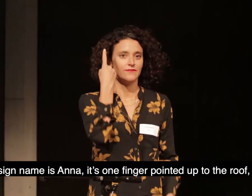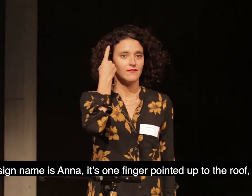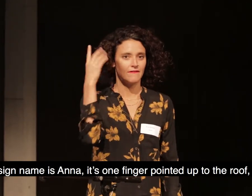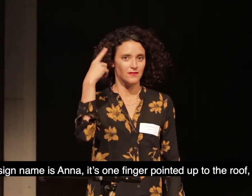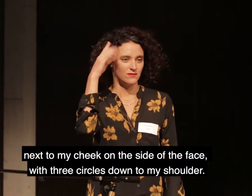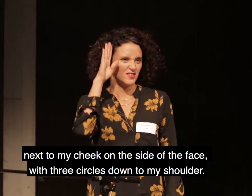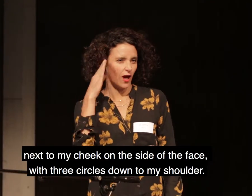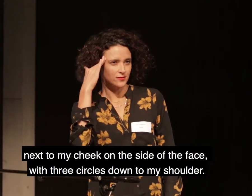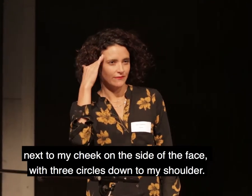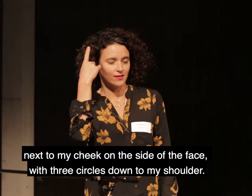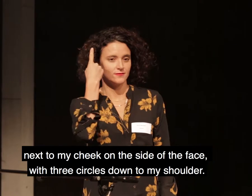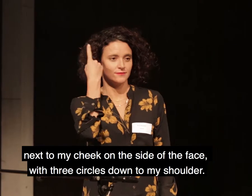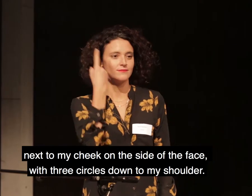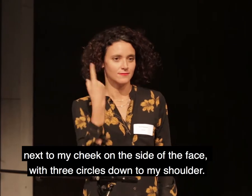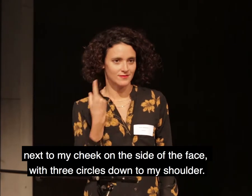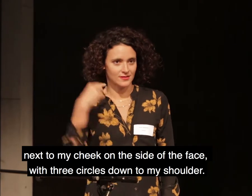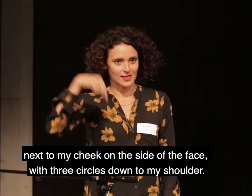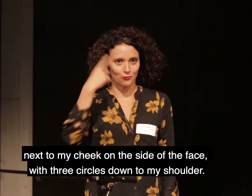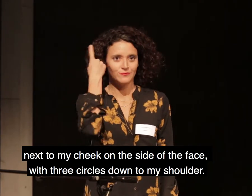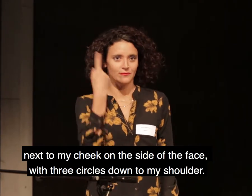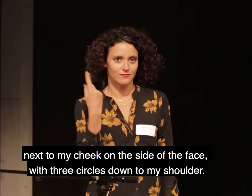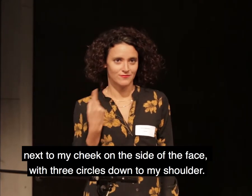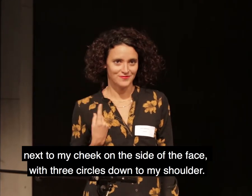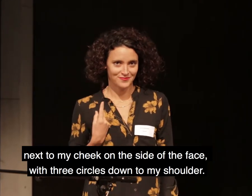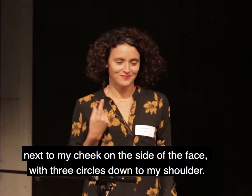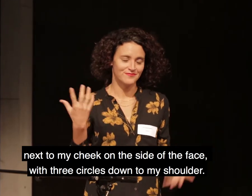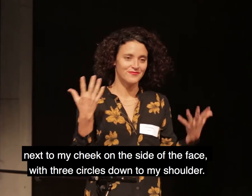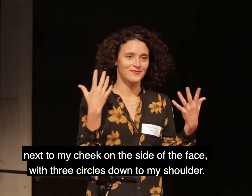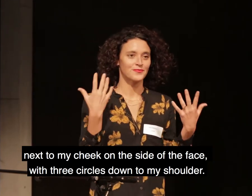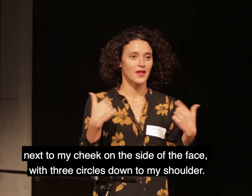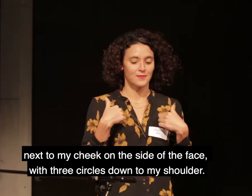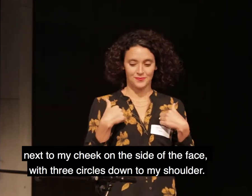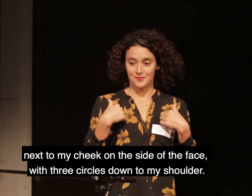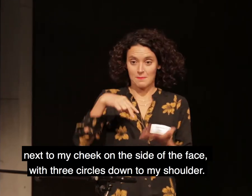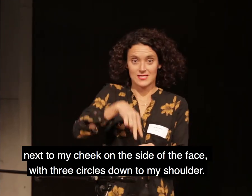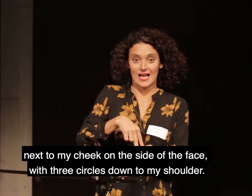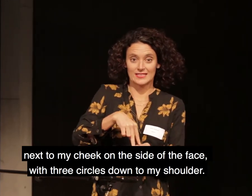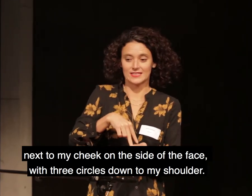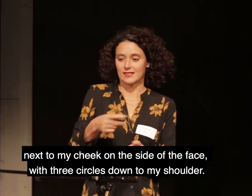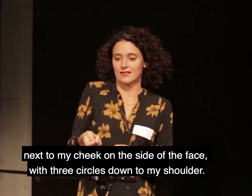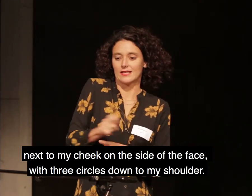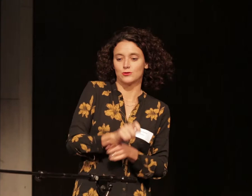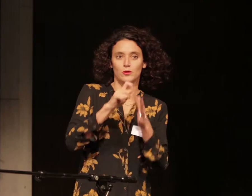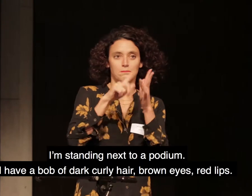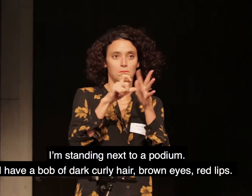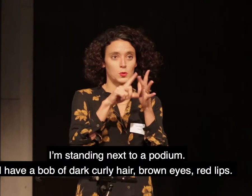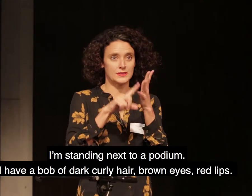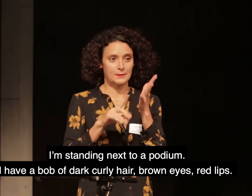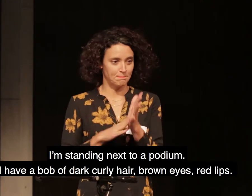roof, next to my cheek on the side of the face, with three circles down to my shoulder. I am standing next to